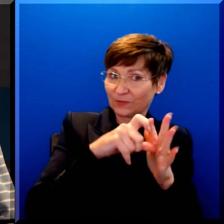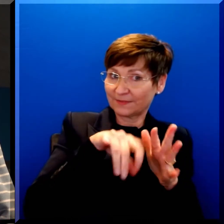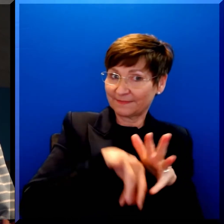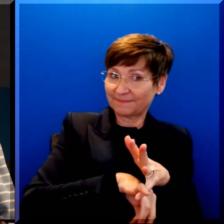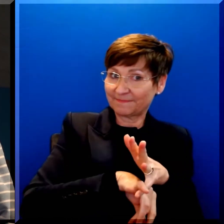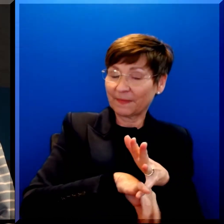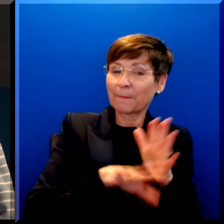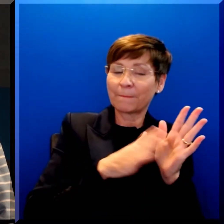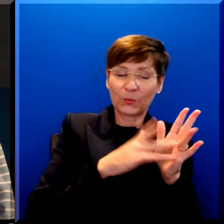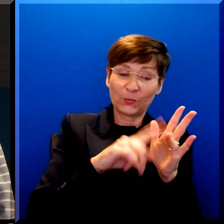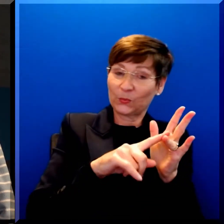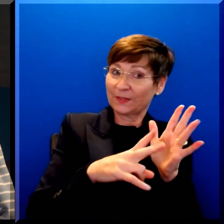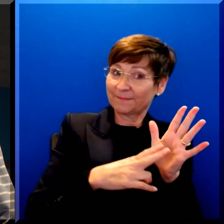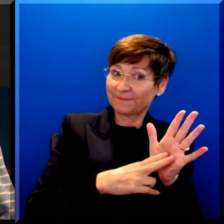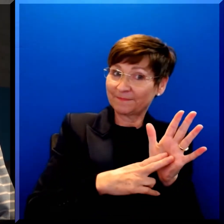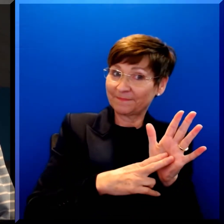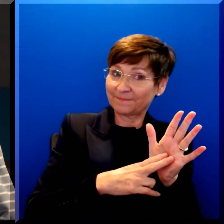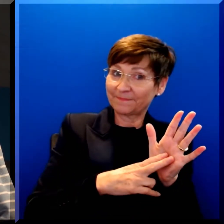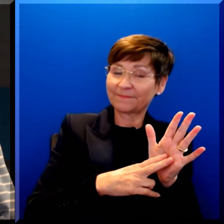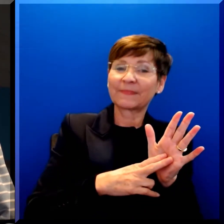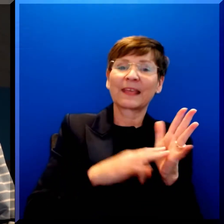clouds, moon,